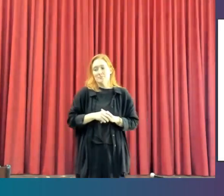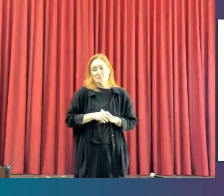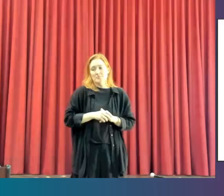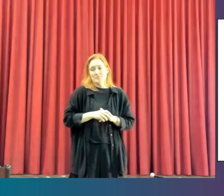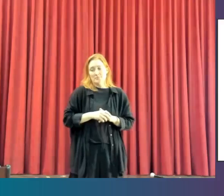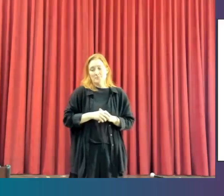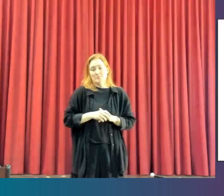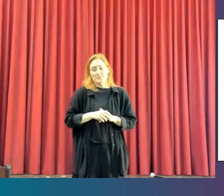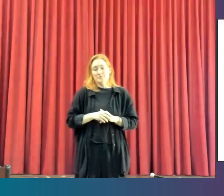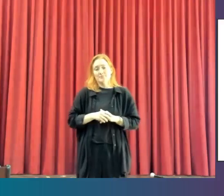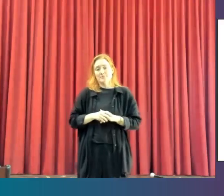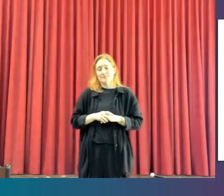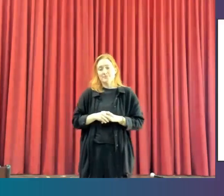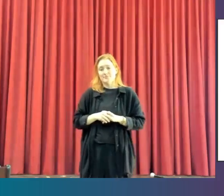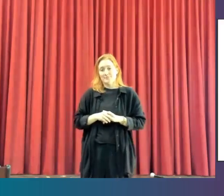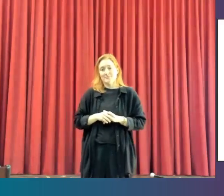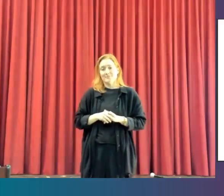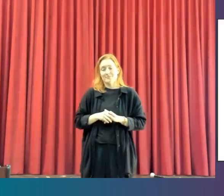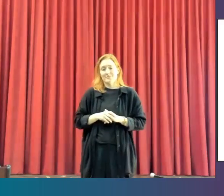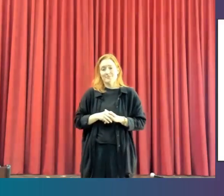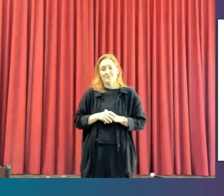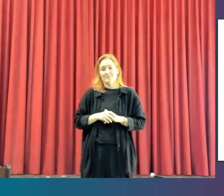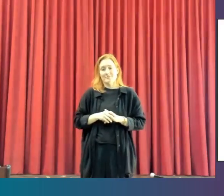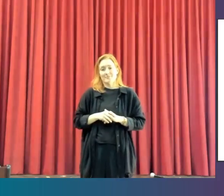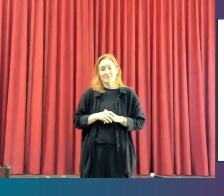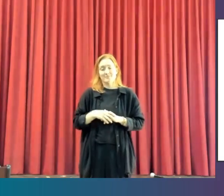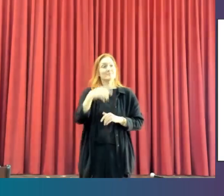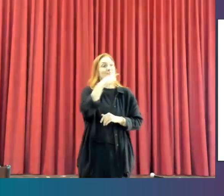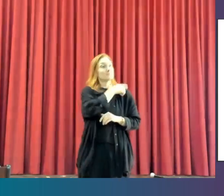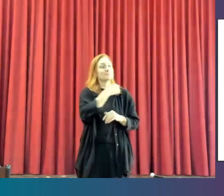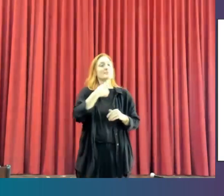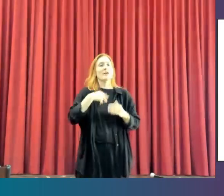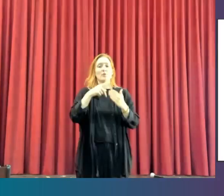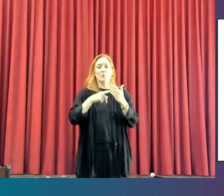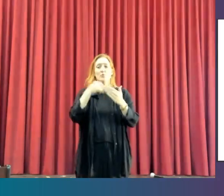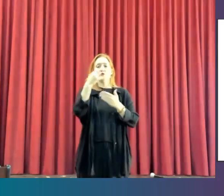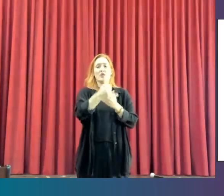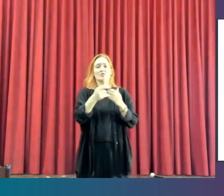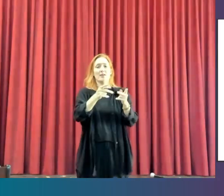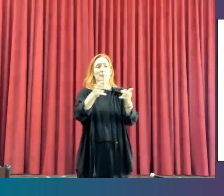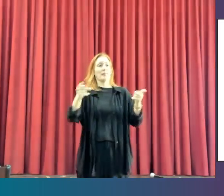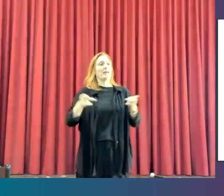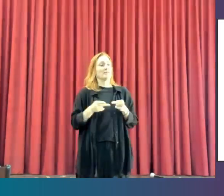I also want to highlight that we create something called Project Place every month.